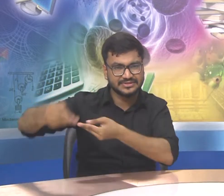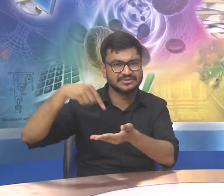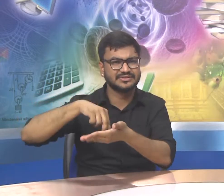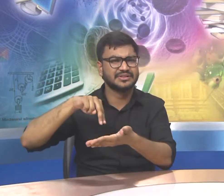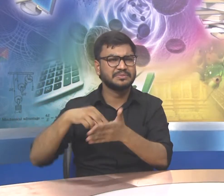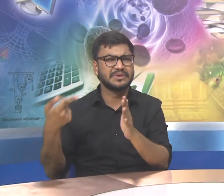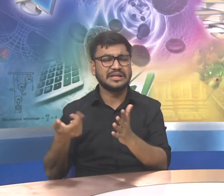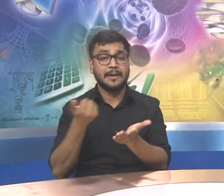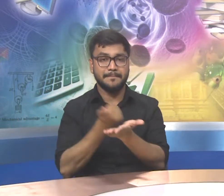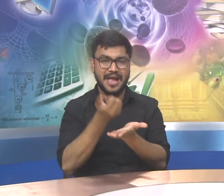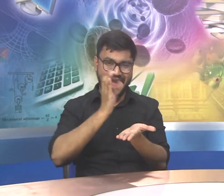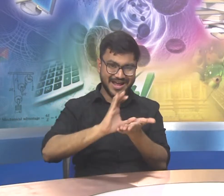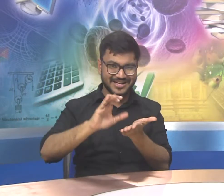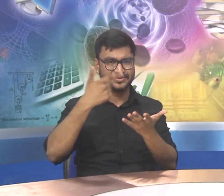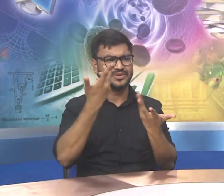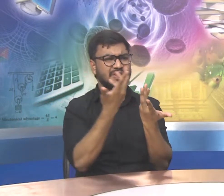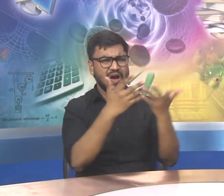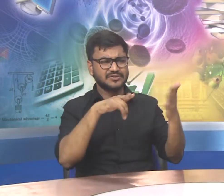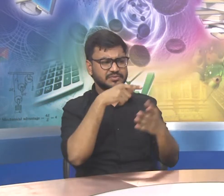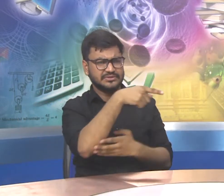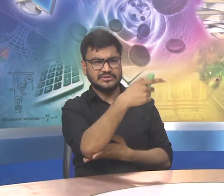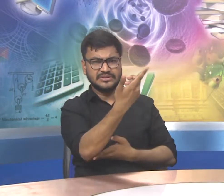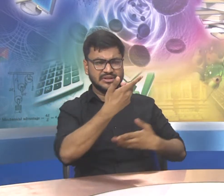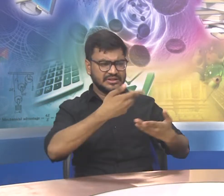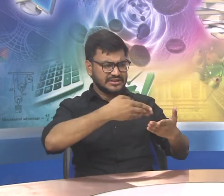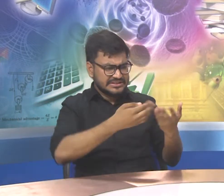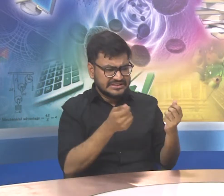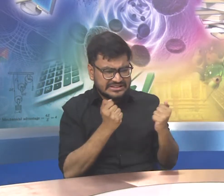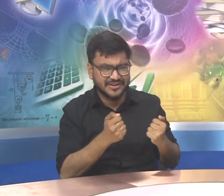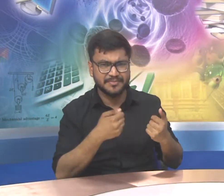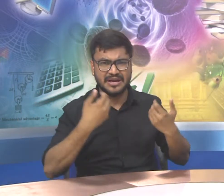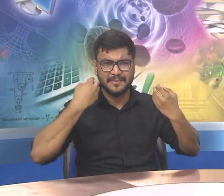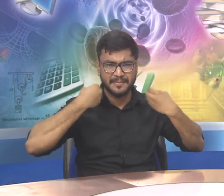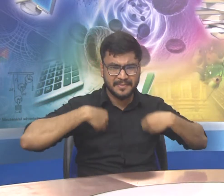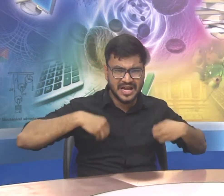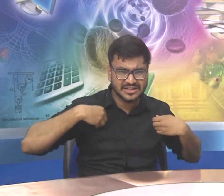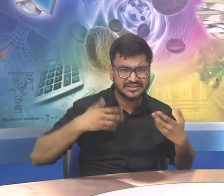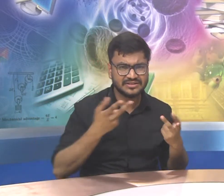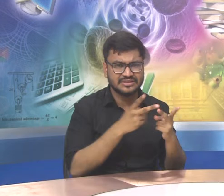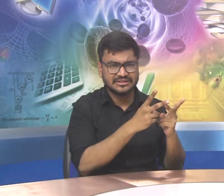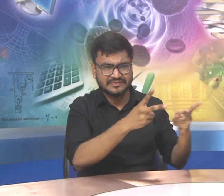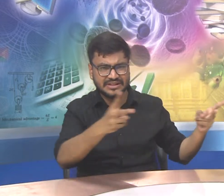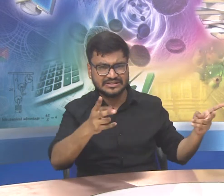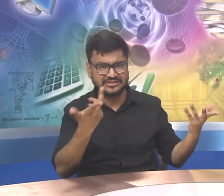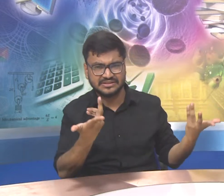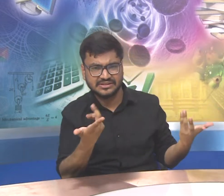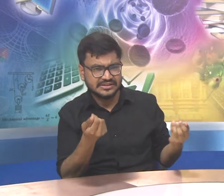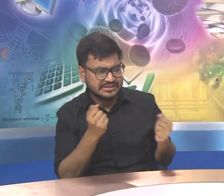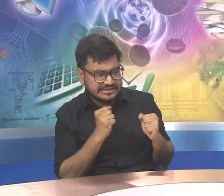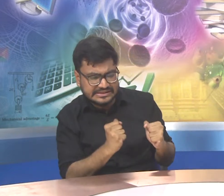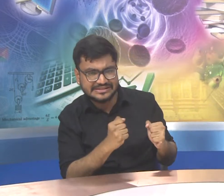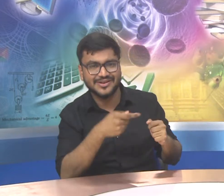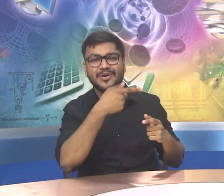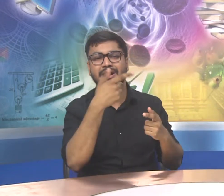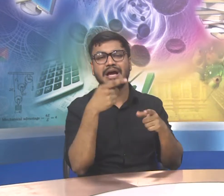And third type of advances is discounting bills of exchange.